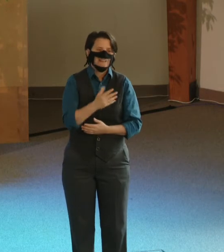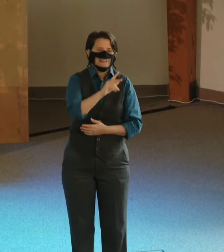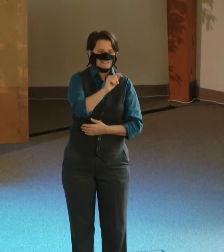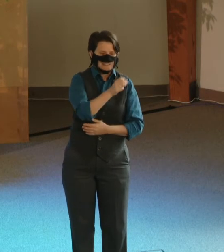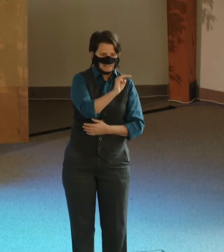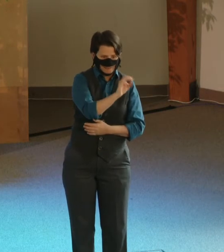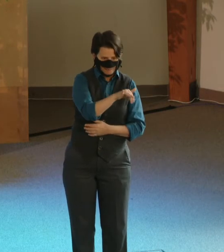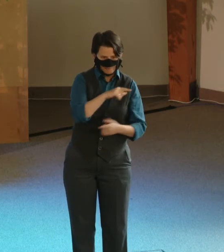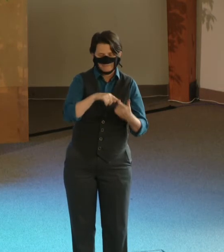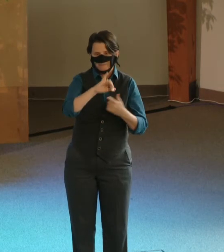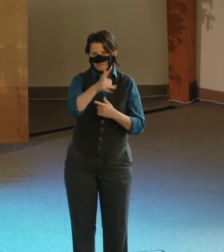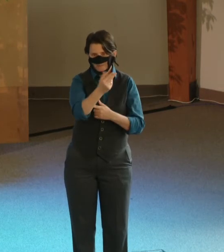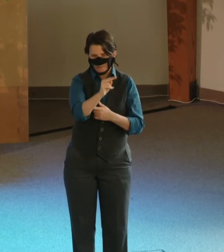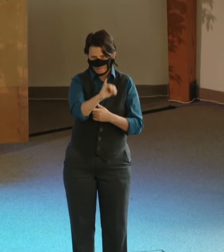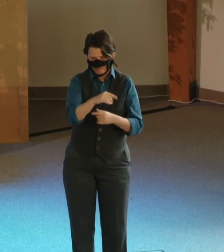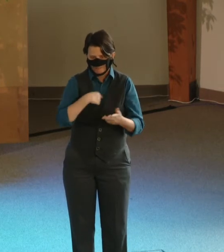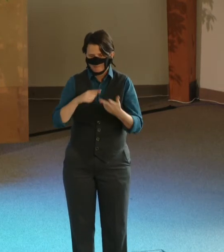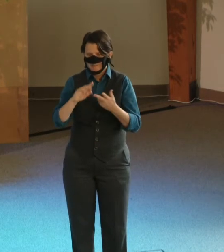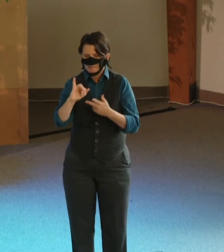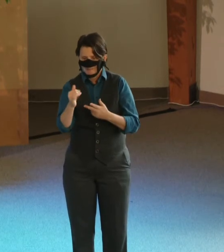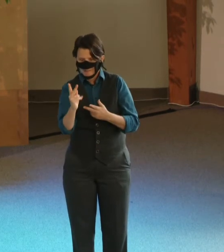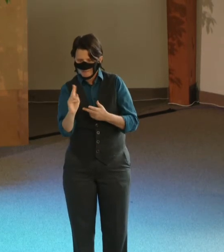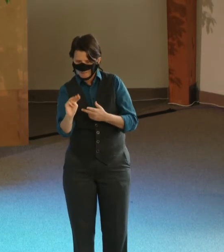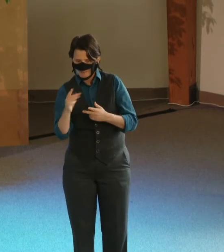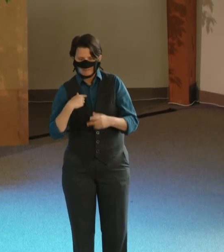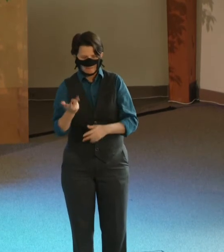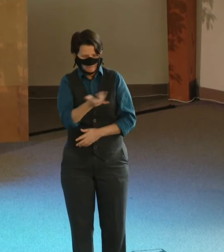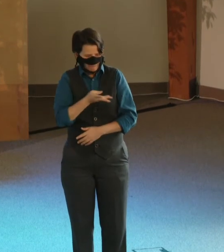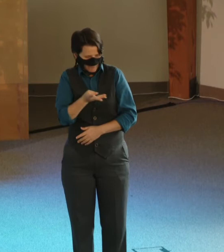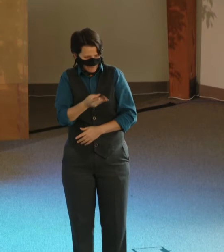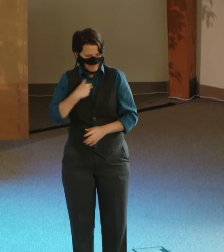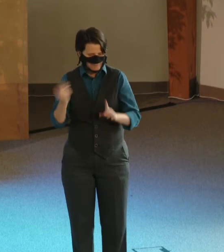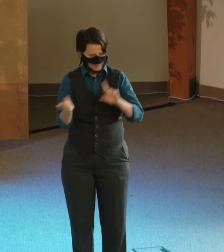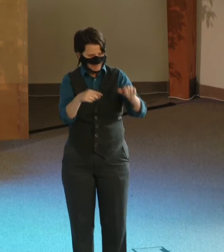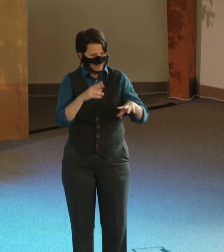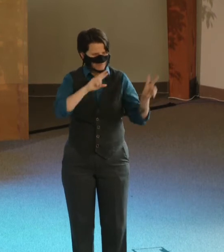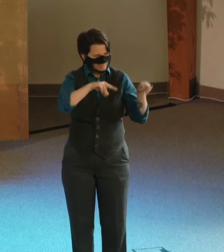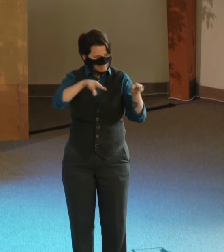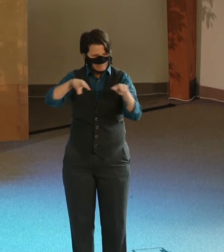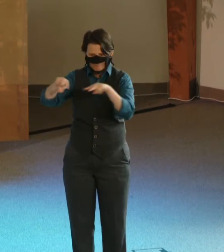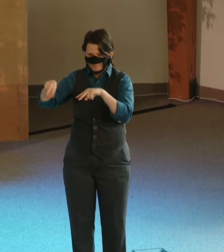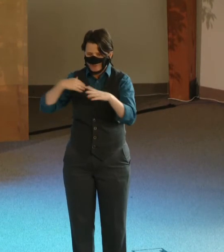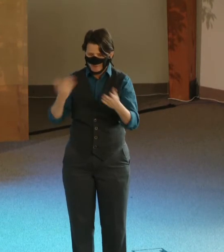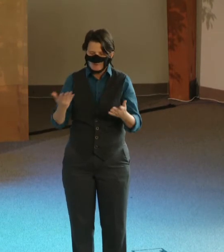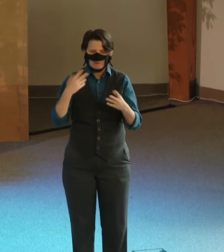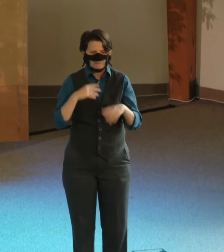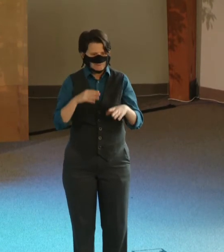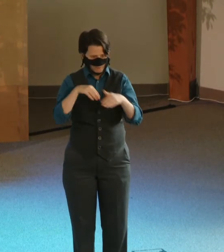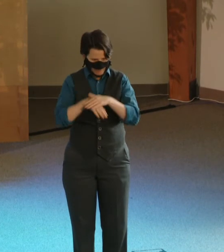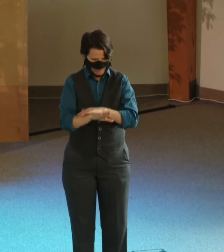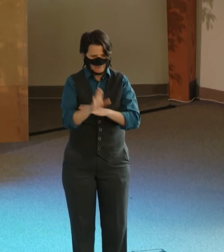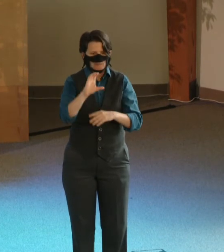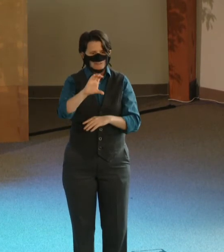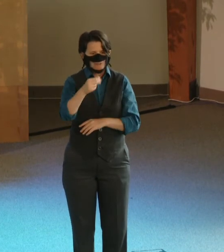got to spend some time together on the campus. And as we were touring around, we walked into a little chapel that I later found out